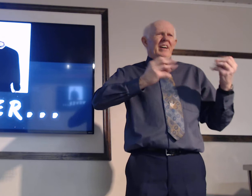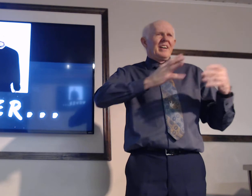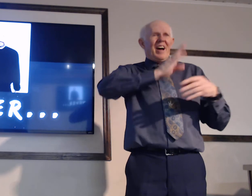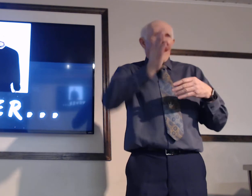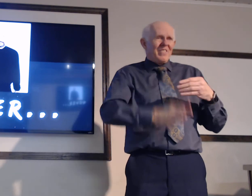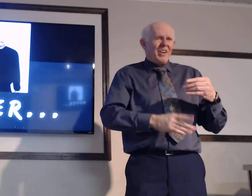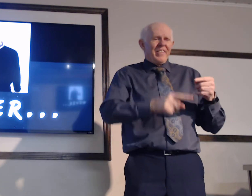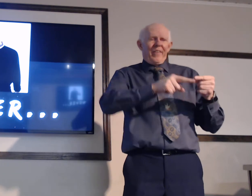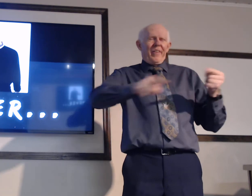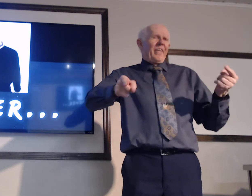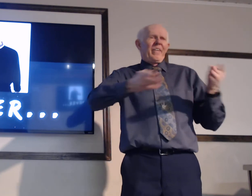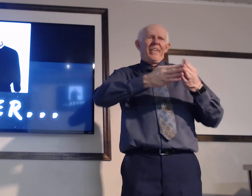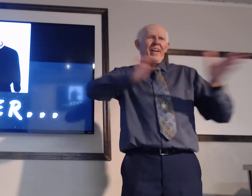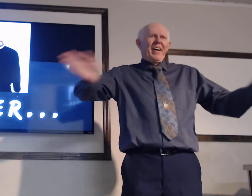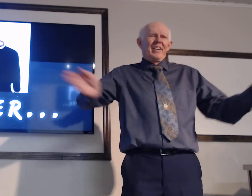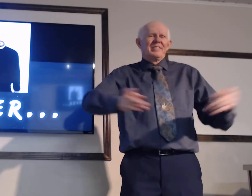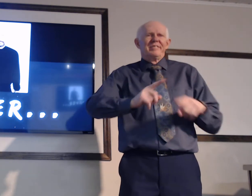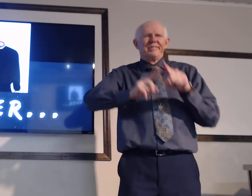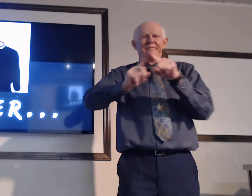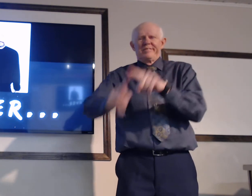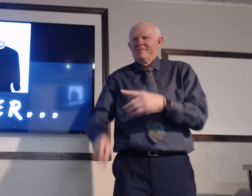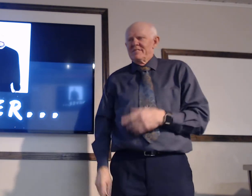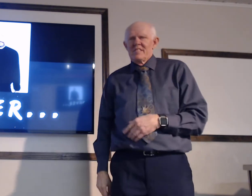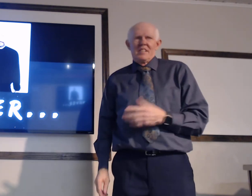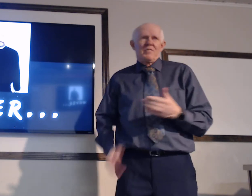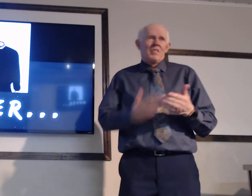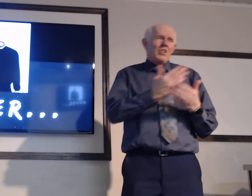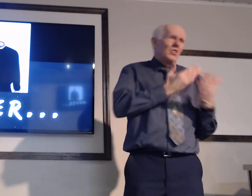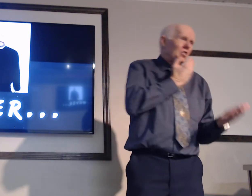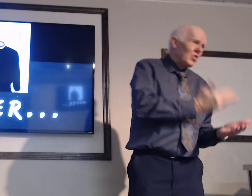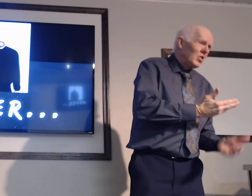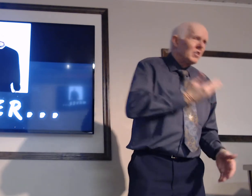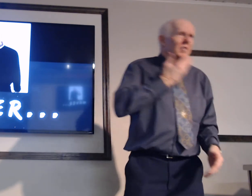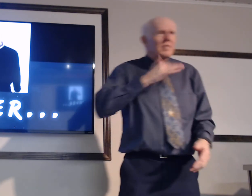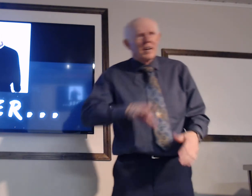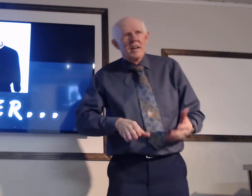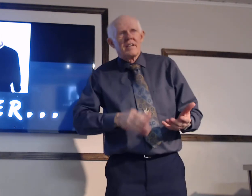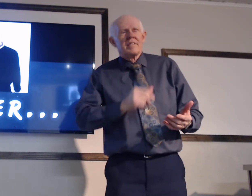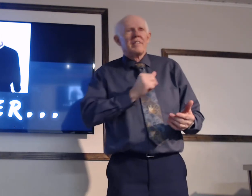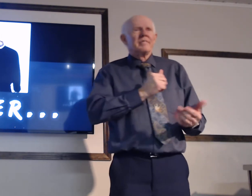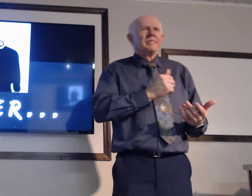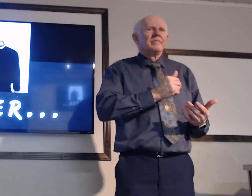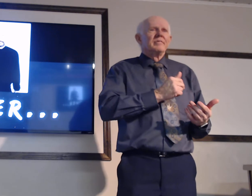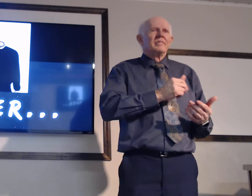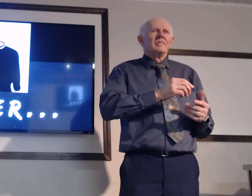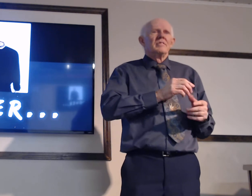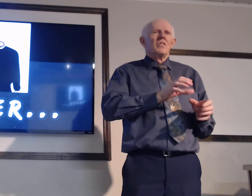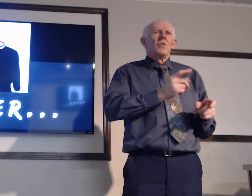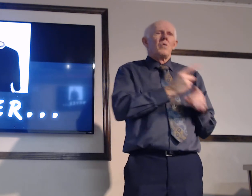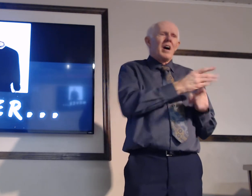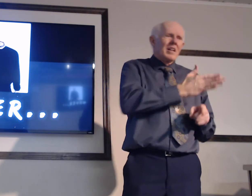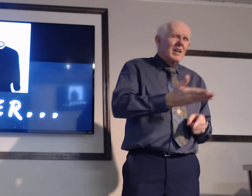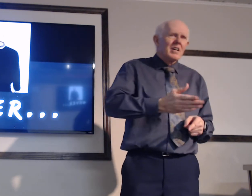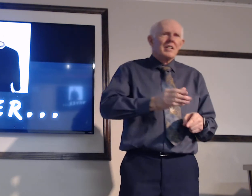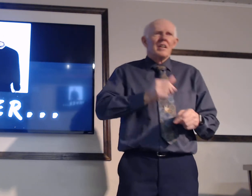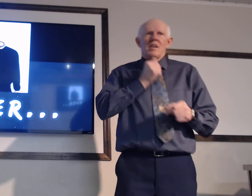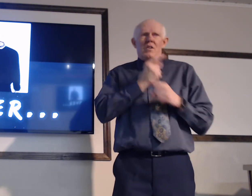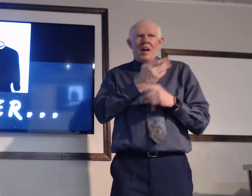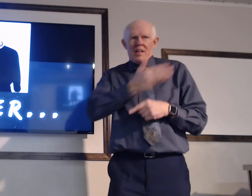There are many different nevers, very general, good and bad, right and